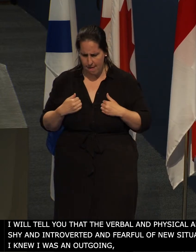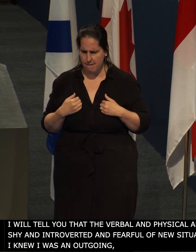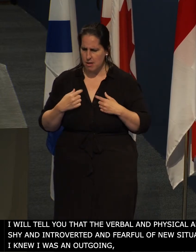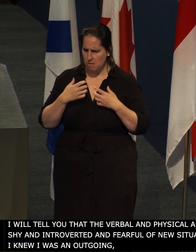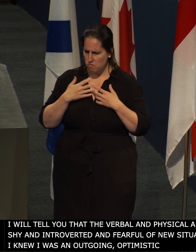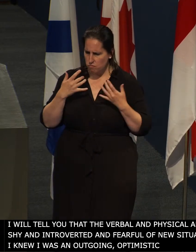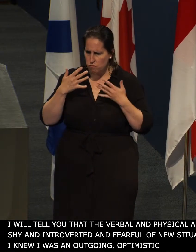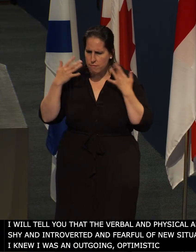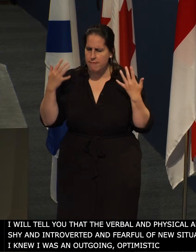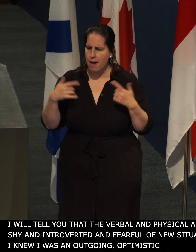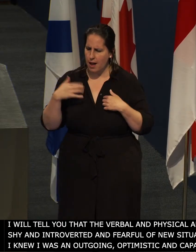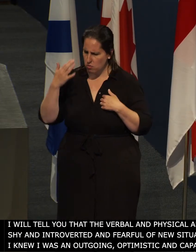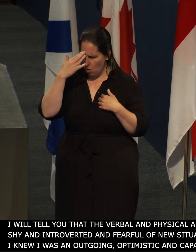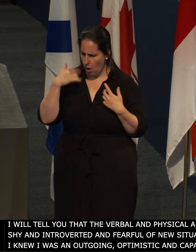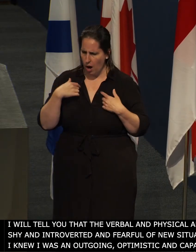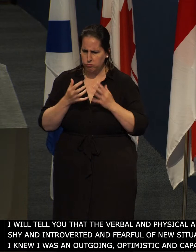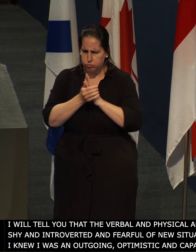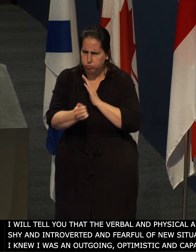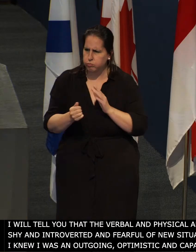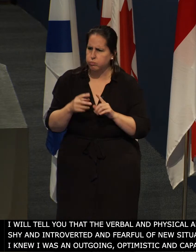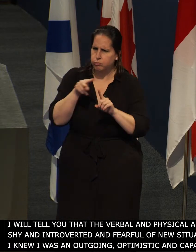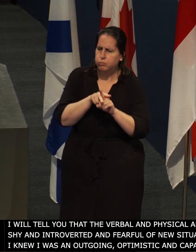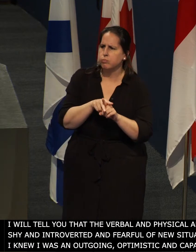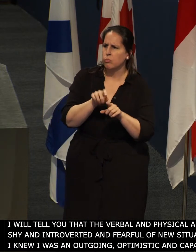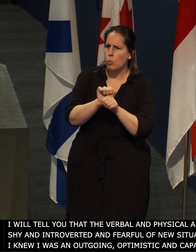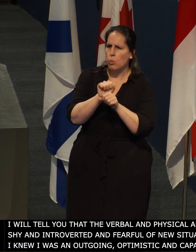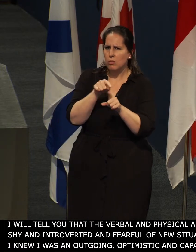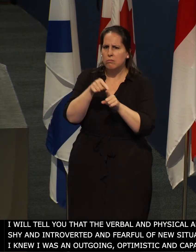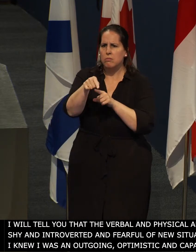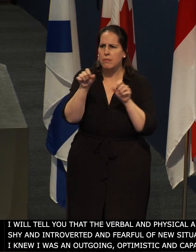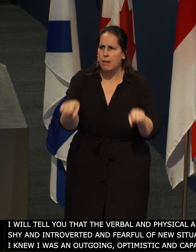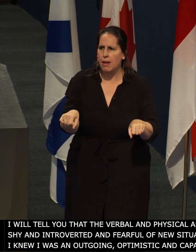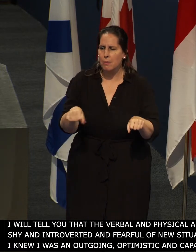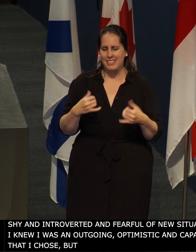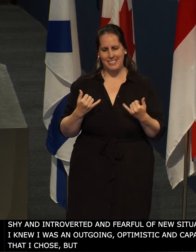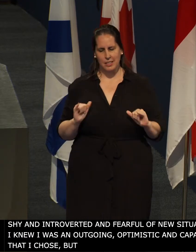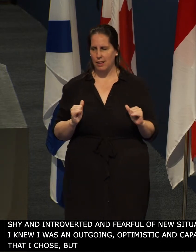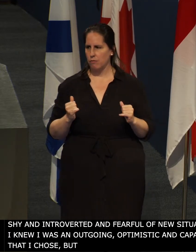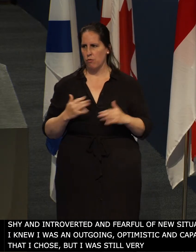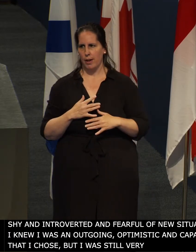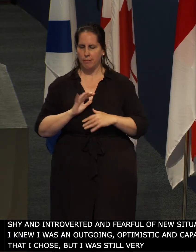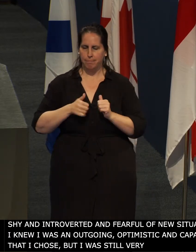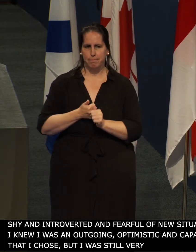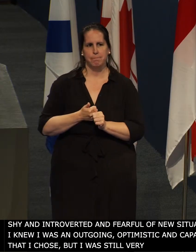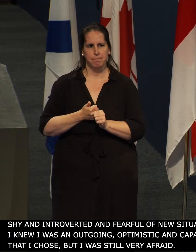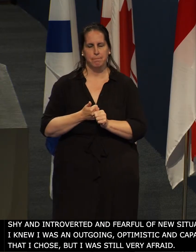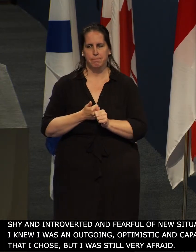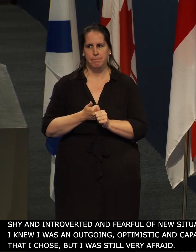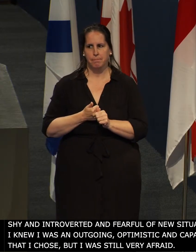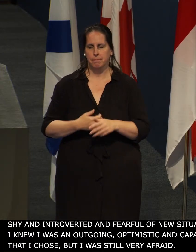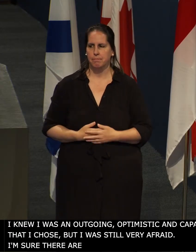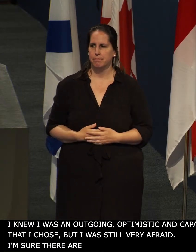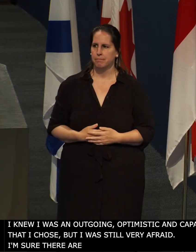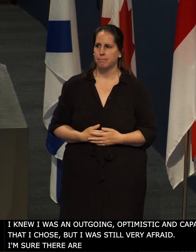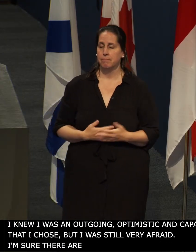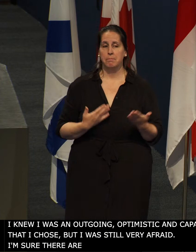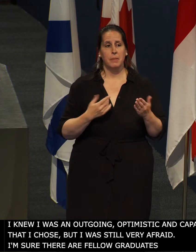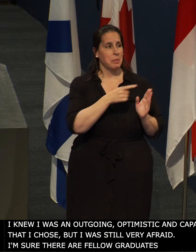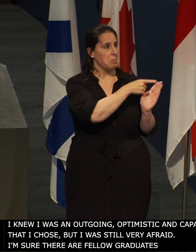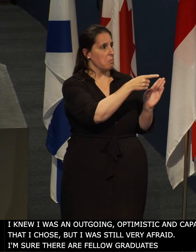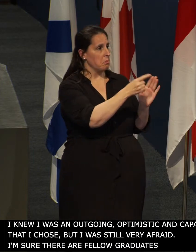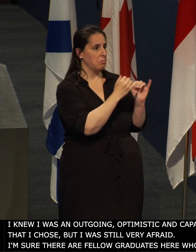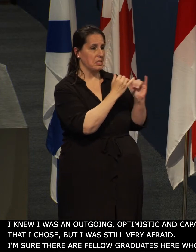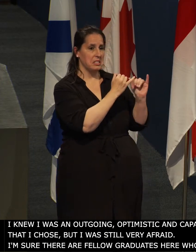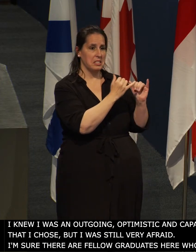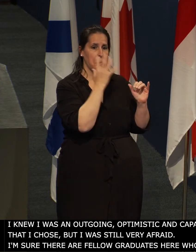lot to offer in the trade that I chose, but I was still very afraid. I'm sure that there are fellow graduates here who may not have had the same journey,